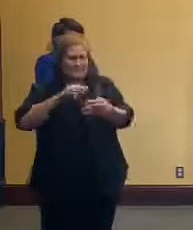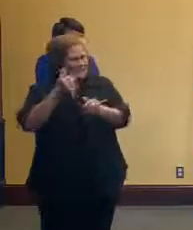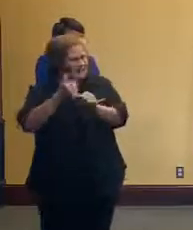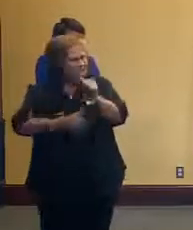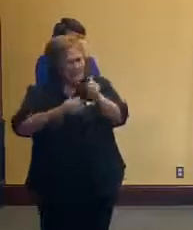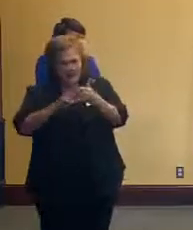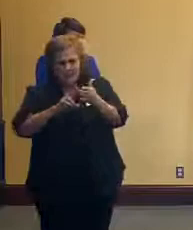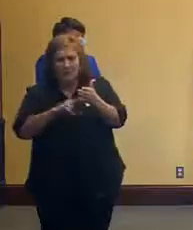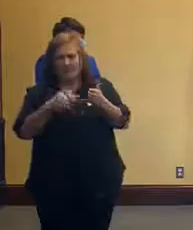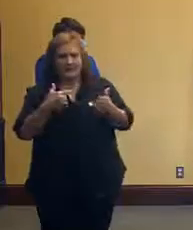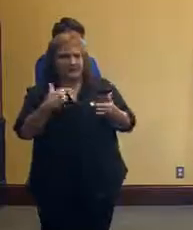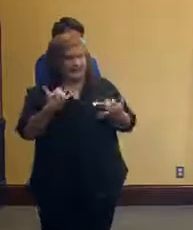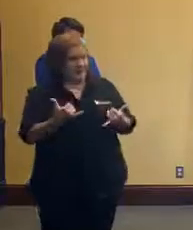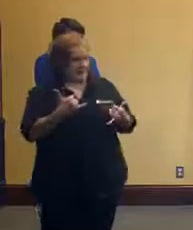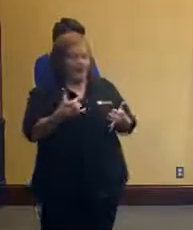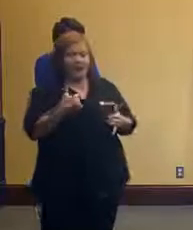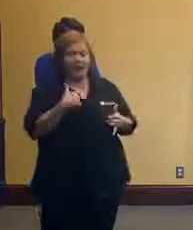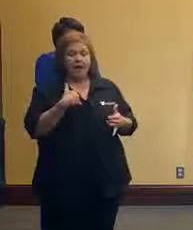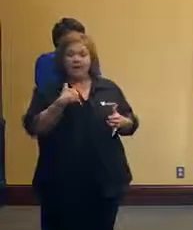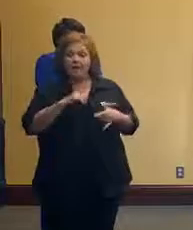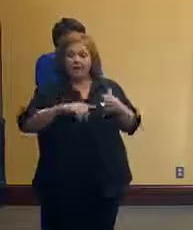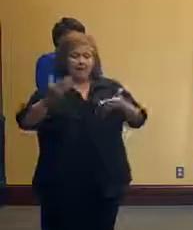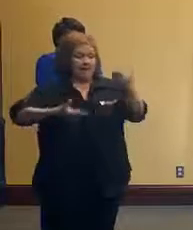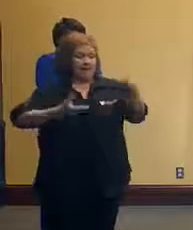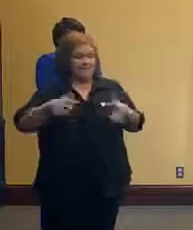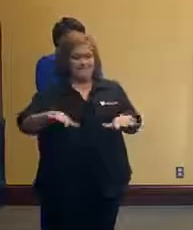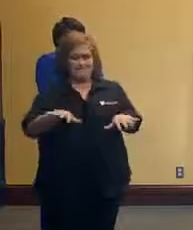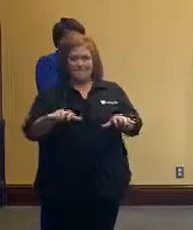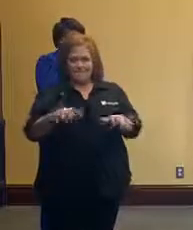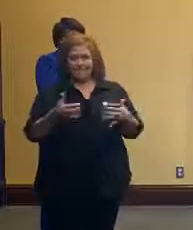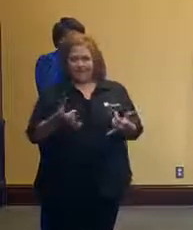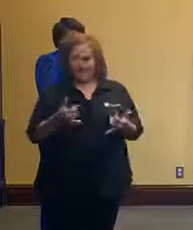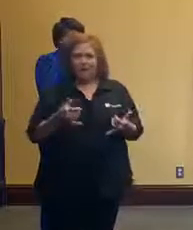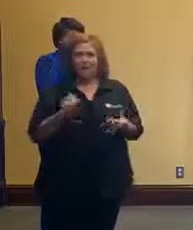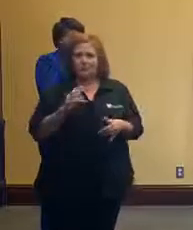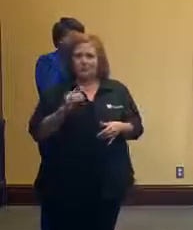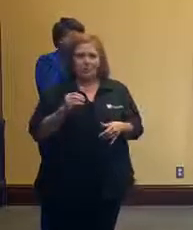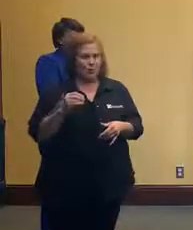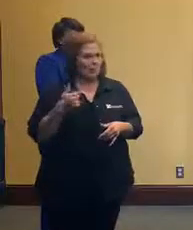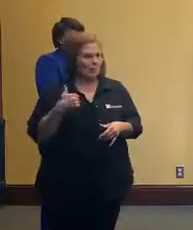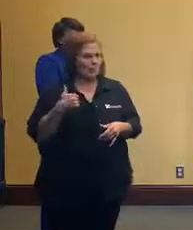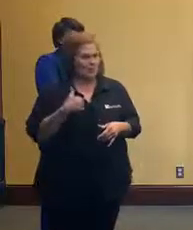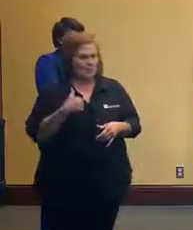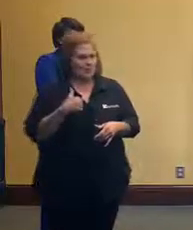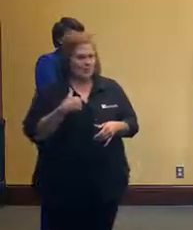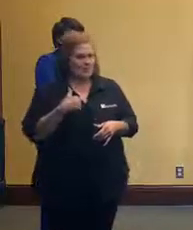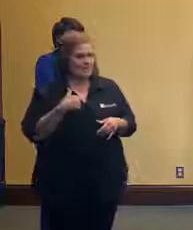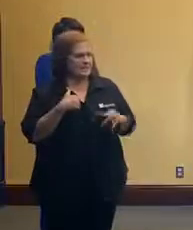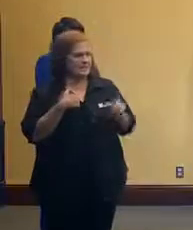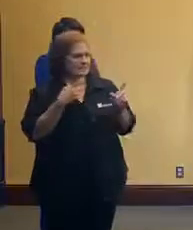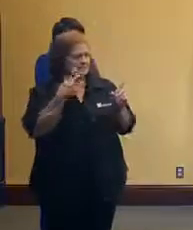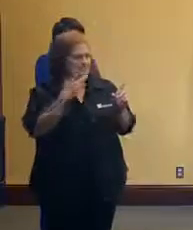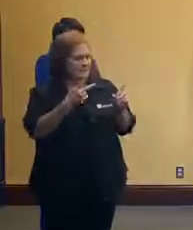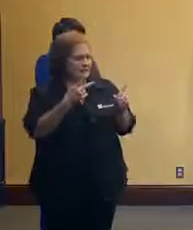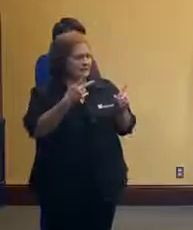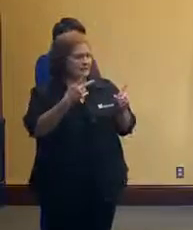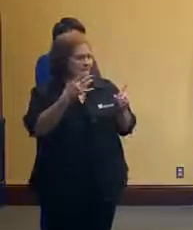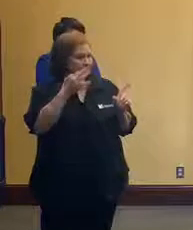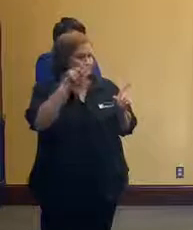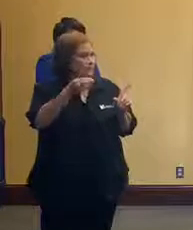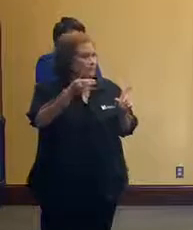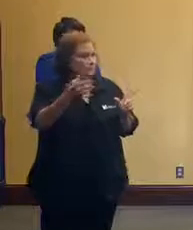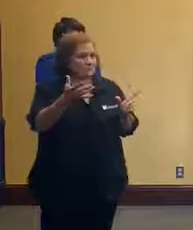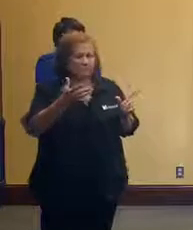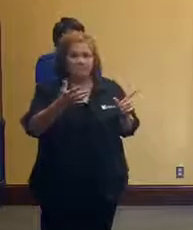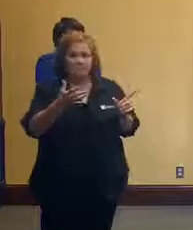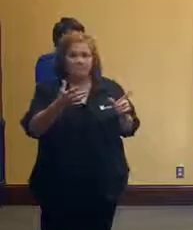the same hiring freezes as the mayor does and everyone else in the city. We maintain our hiring freeze, and I see that for the future, and that's absent of our